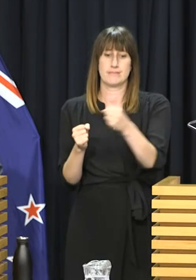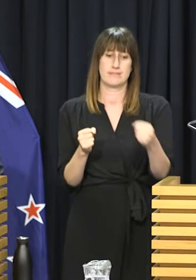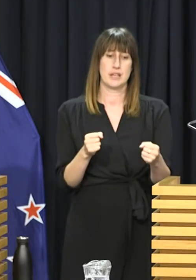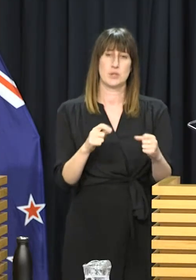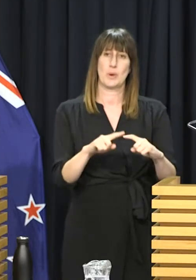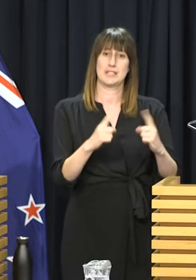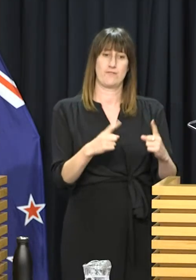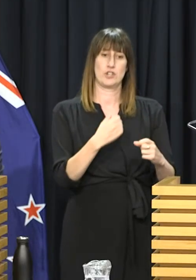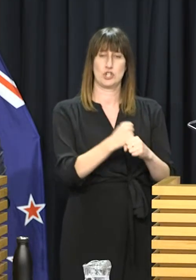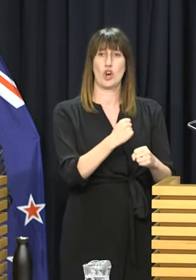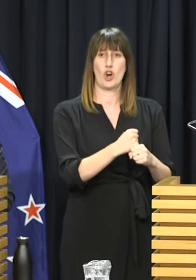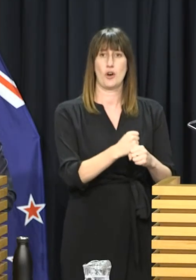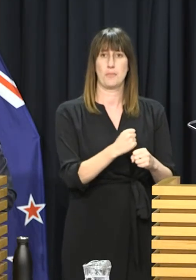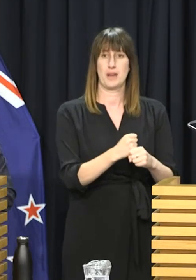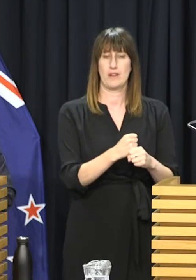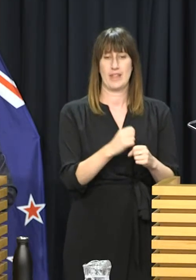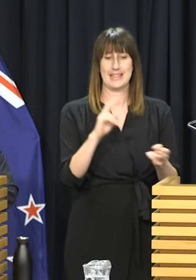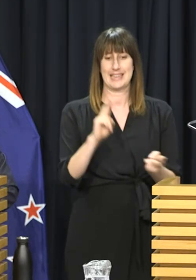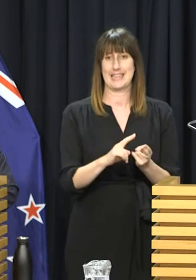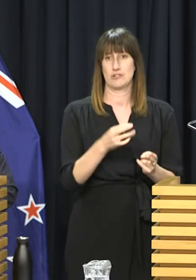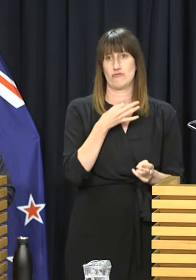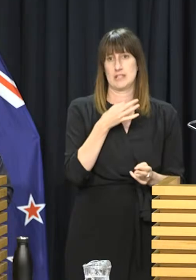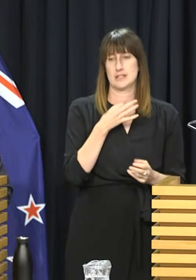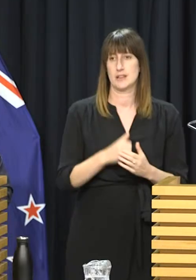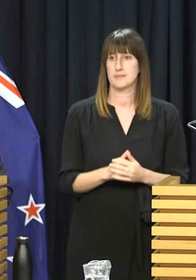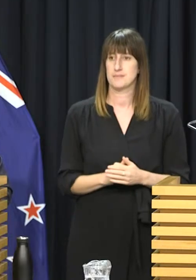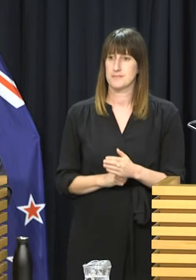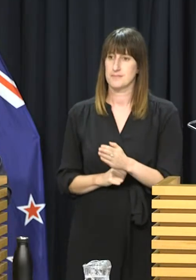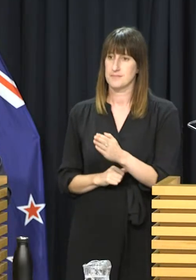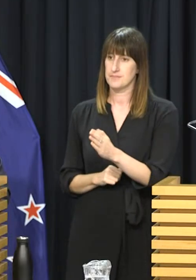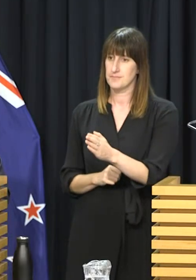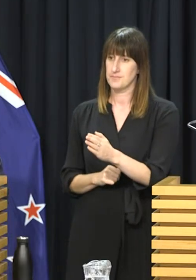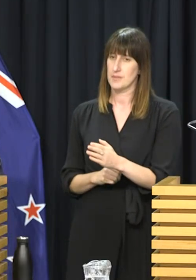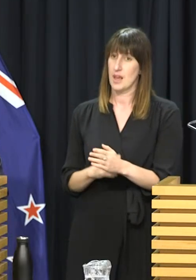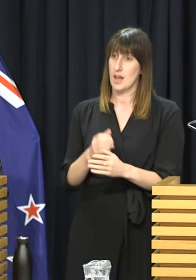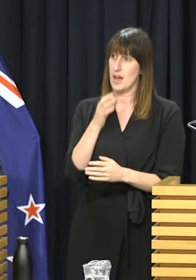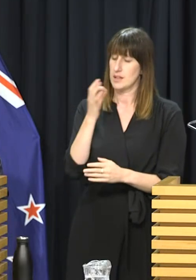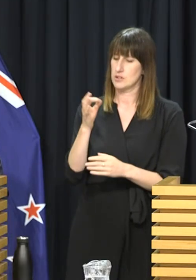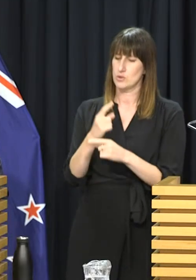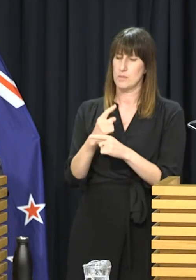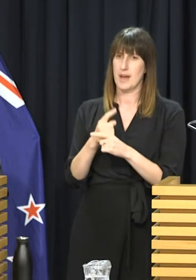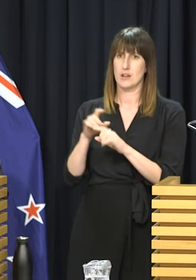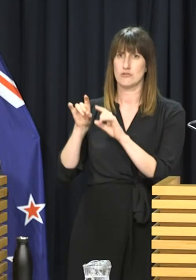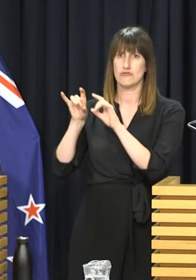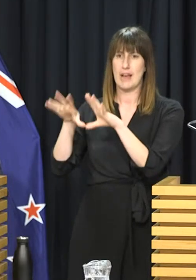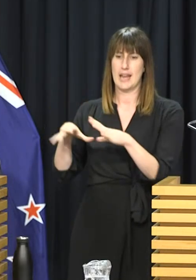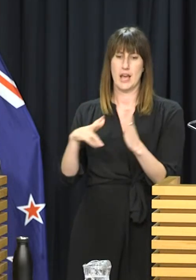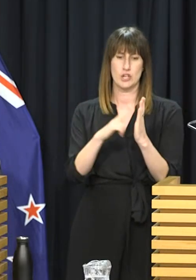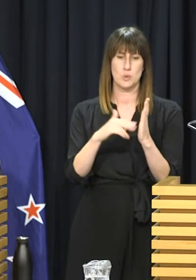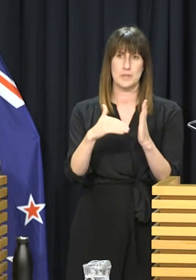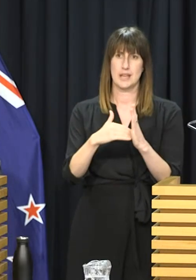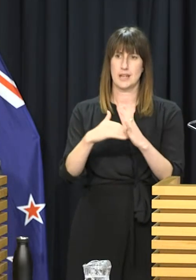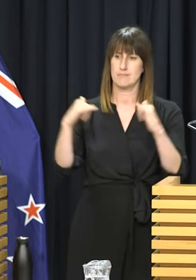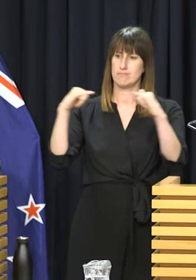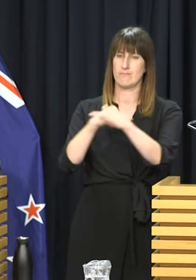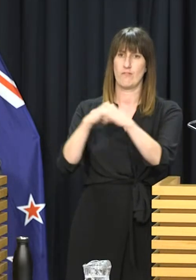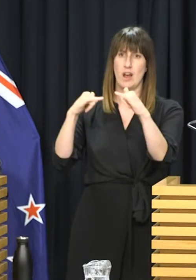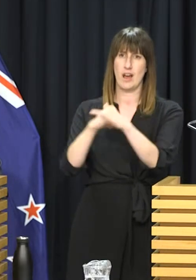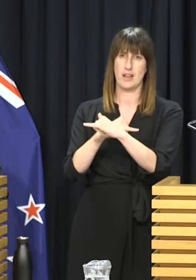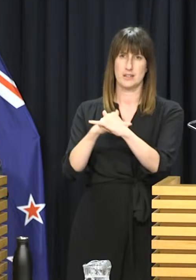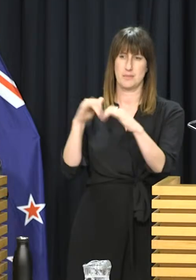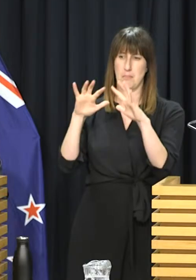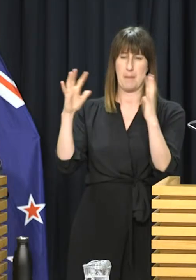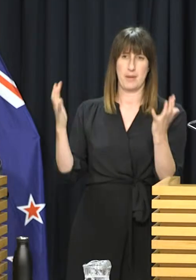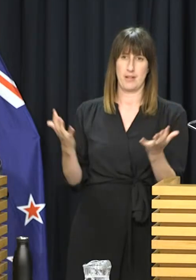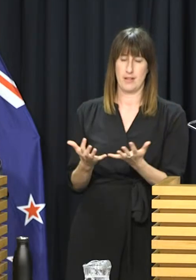risk roles. When a trans-Tasman bubble opens, will you be looking to reduce the capacity of